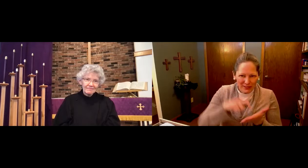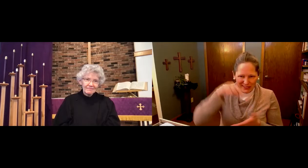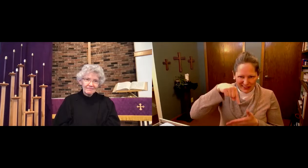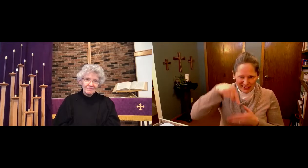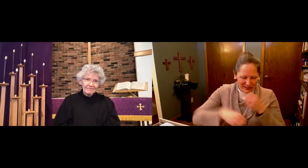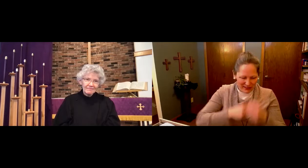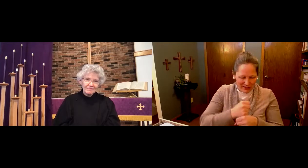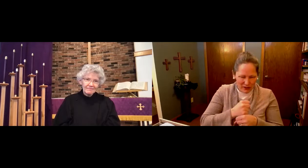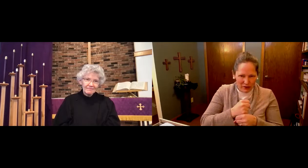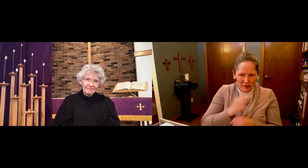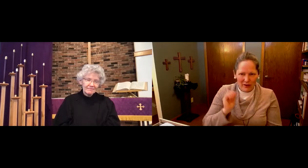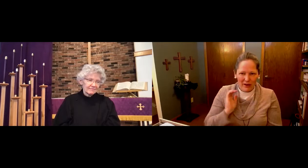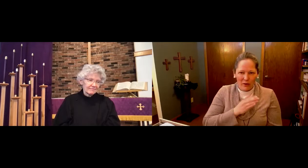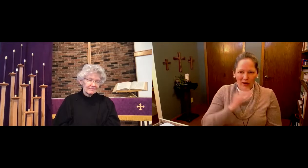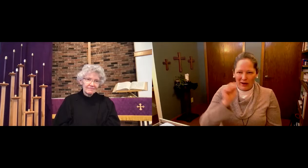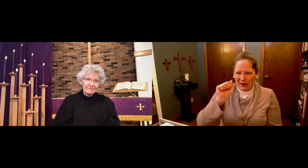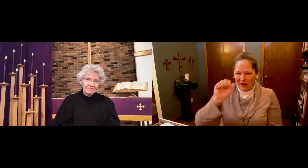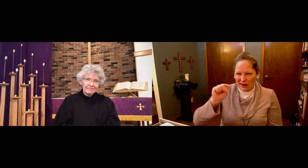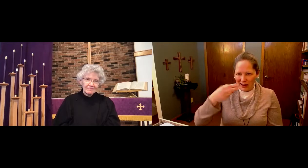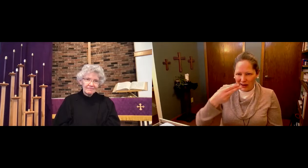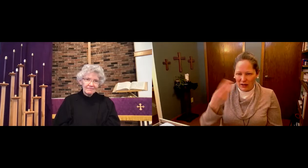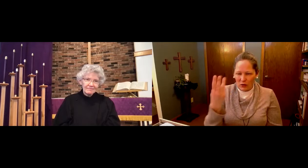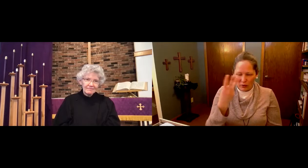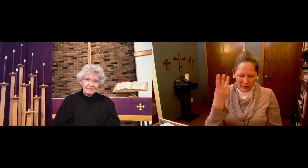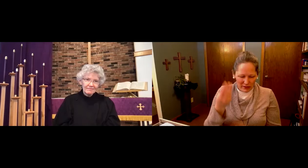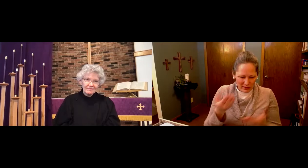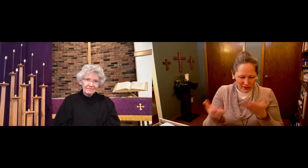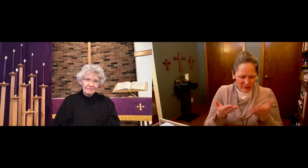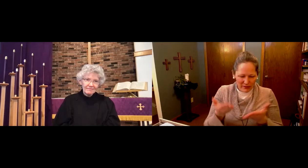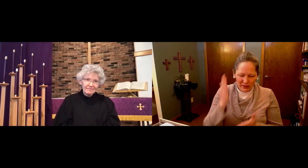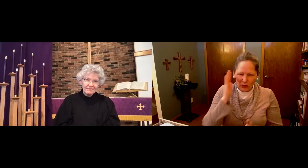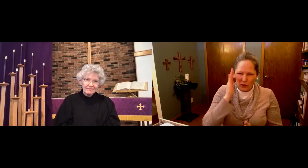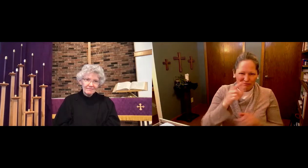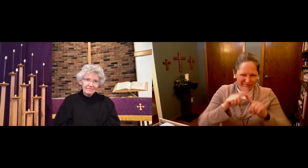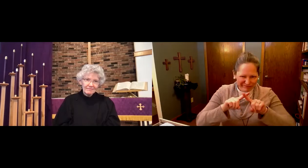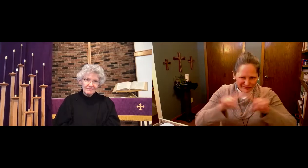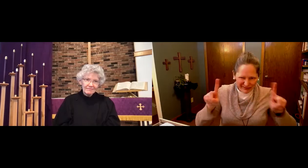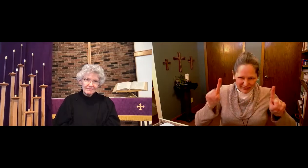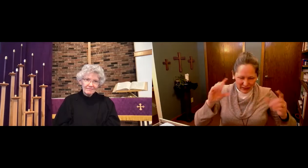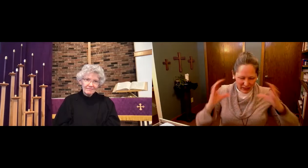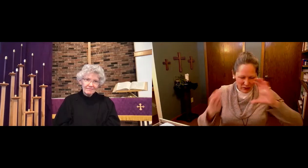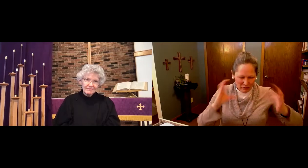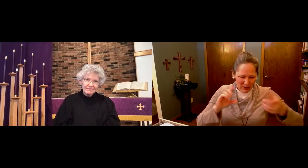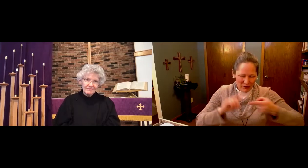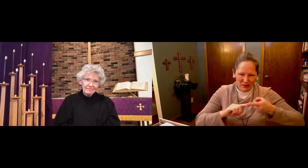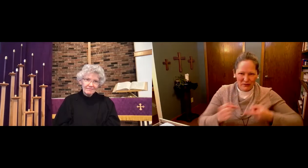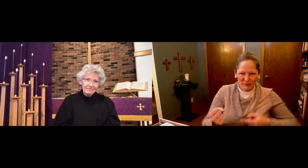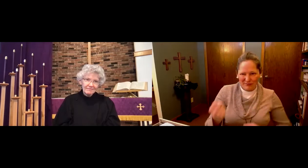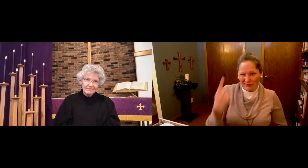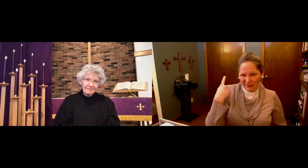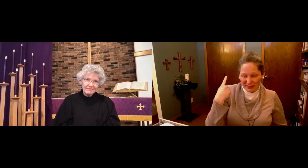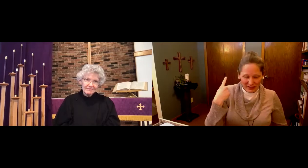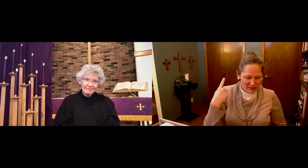Those of you at home might have noticed that our Ash Wednesday worship service looks a little different this